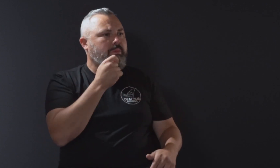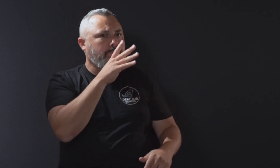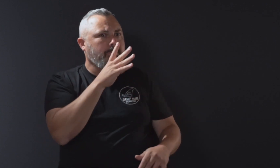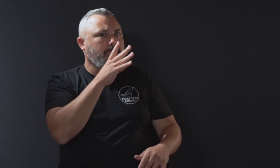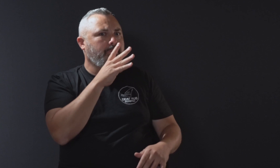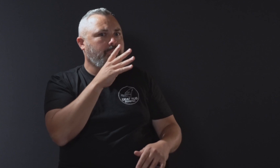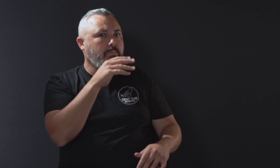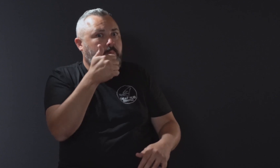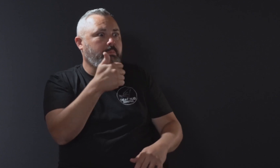situation?